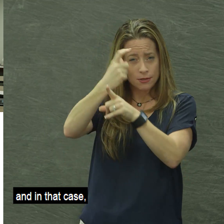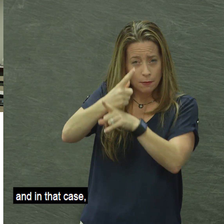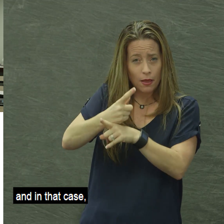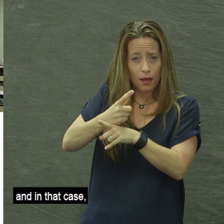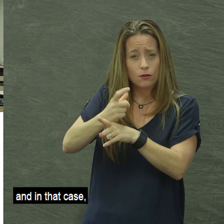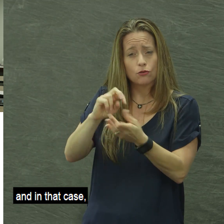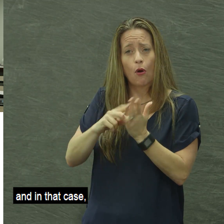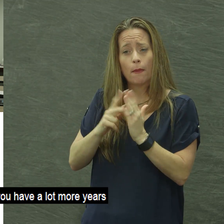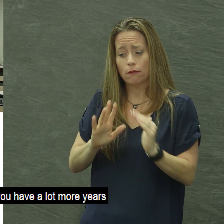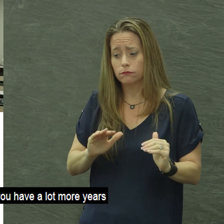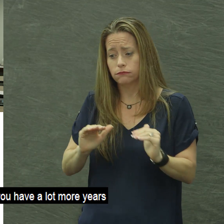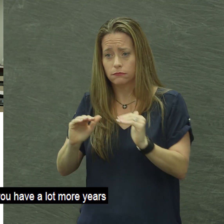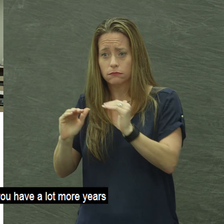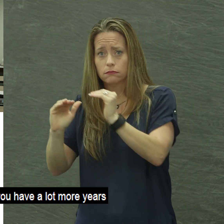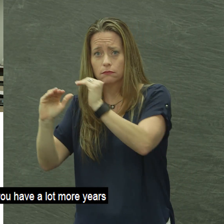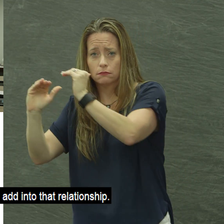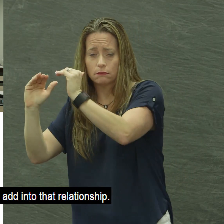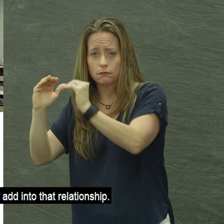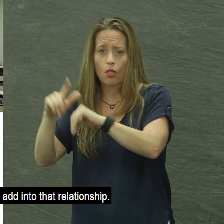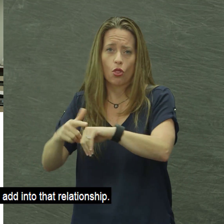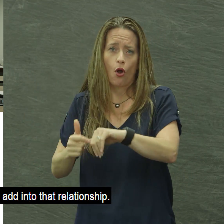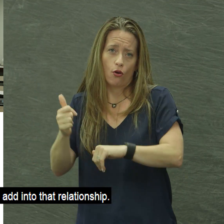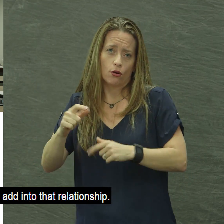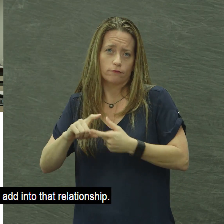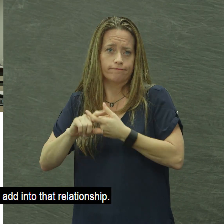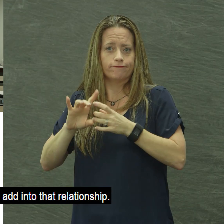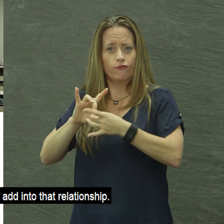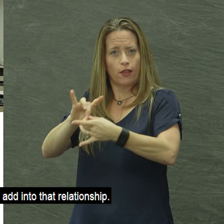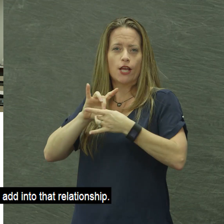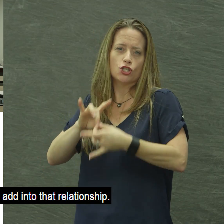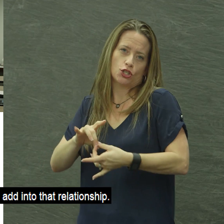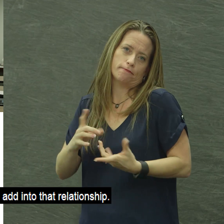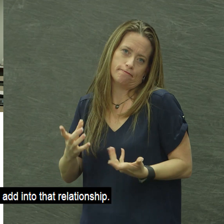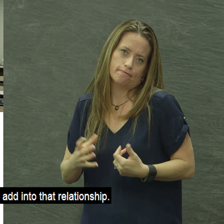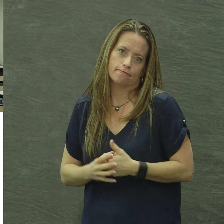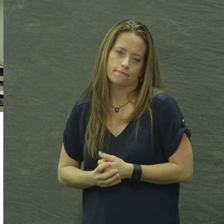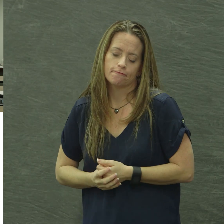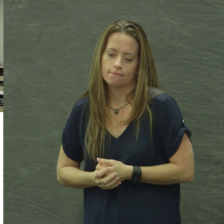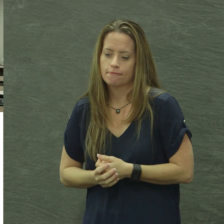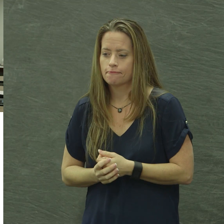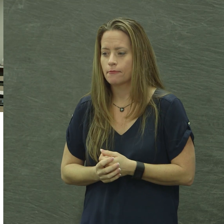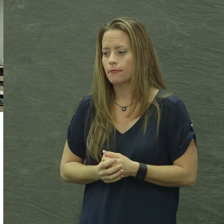and in that case you have a lot more years to add into that relationship.